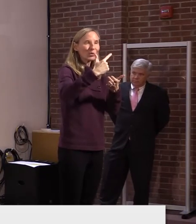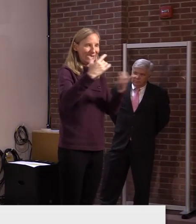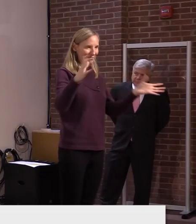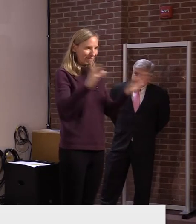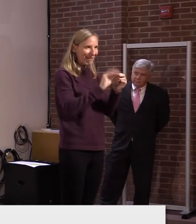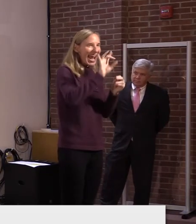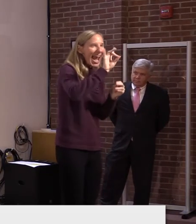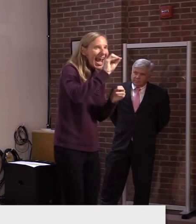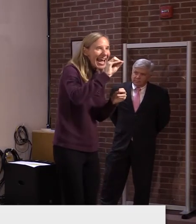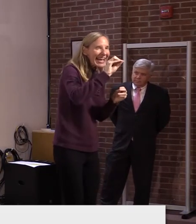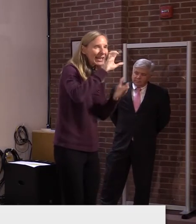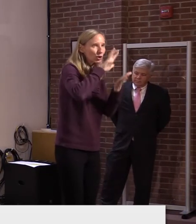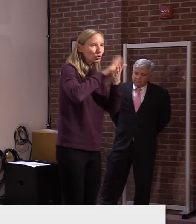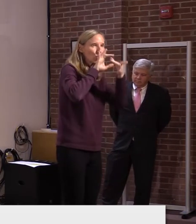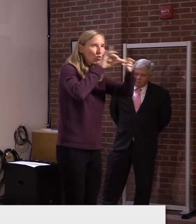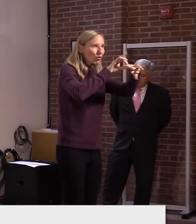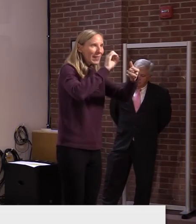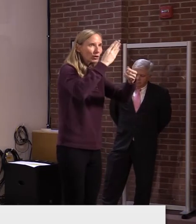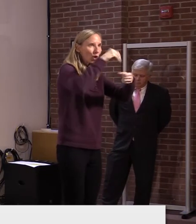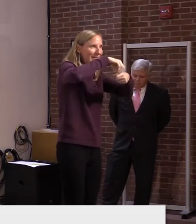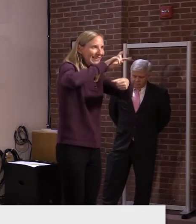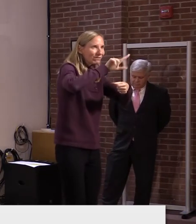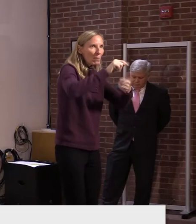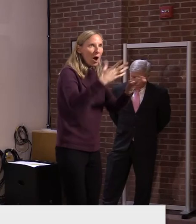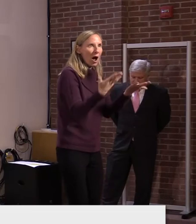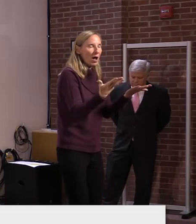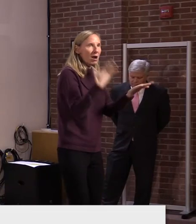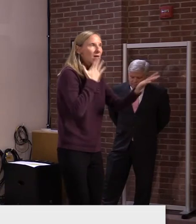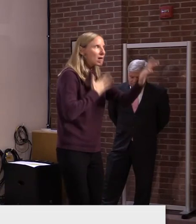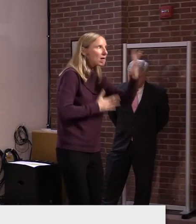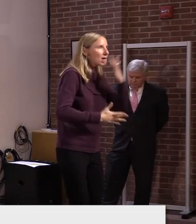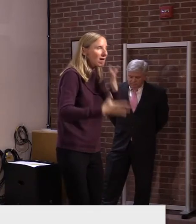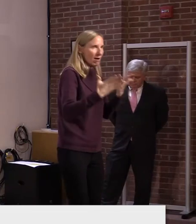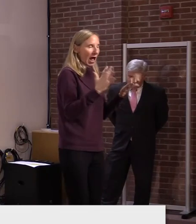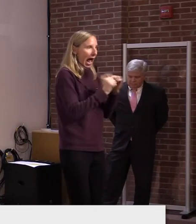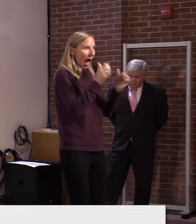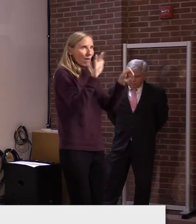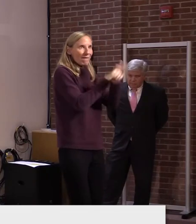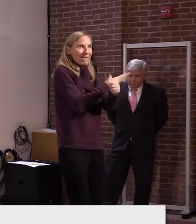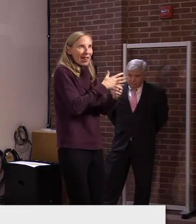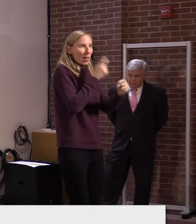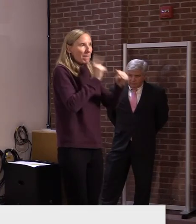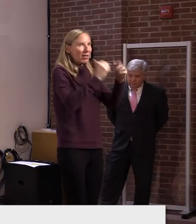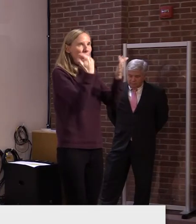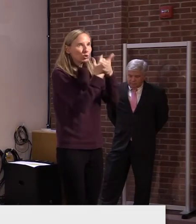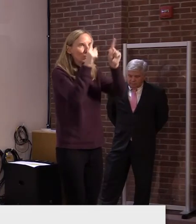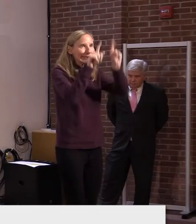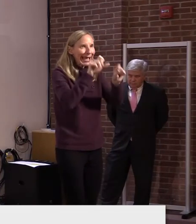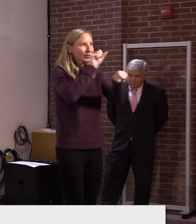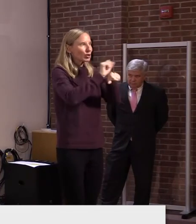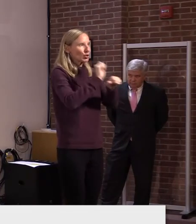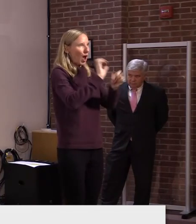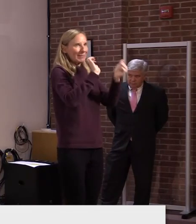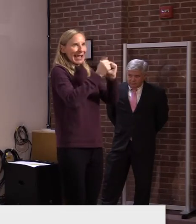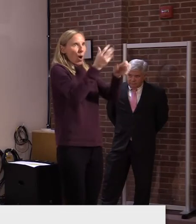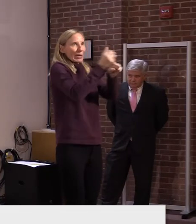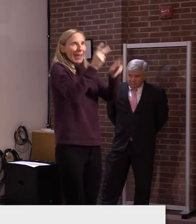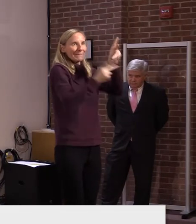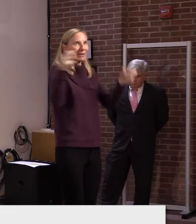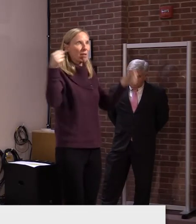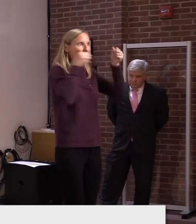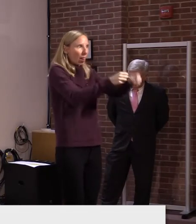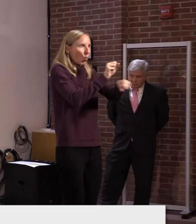Vermont. I mean, how do you hope to fill those jobs, much less the new testing jobs